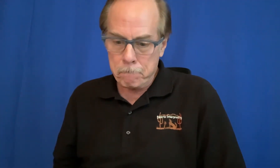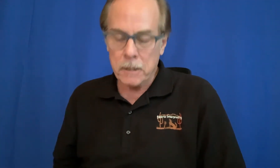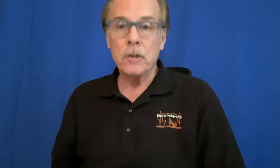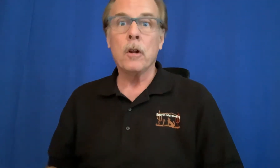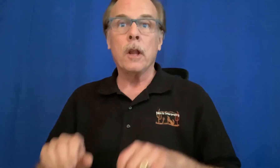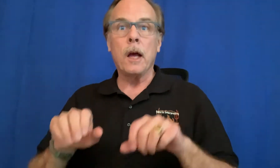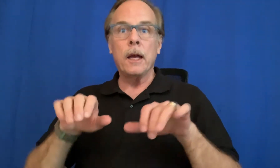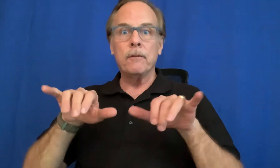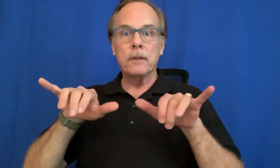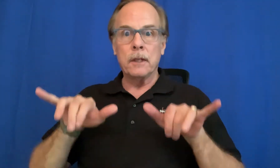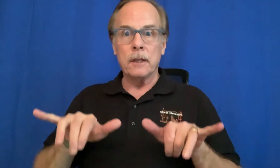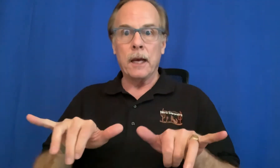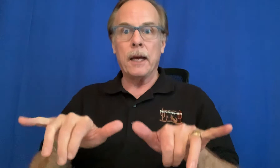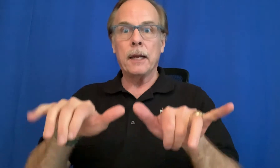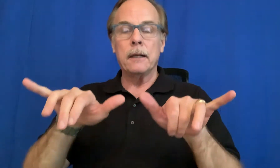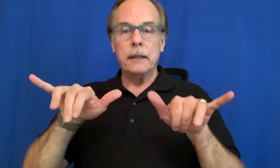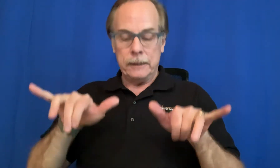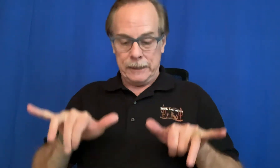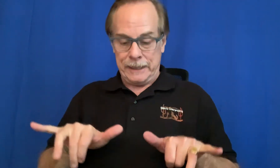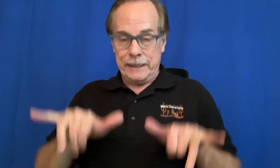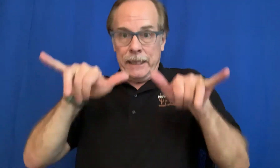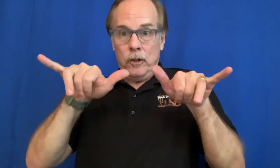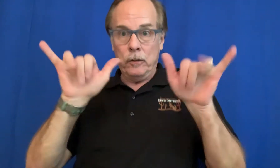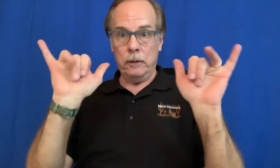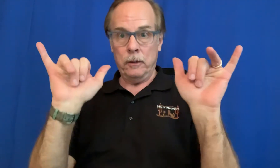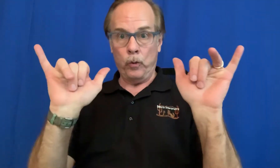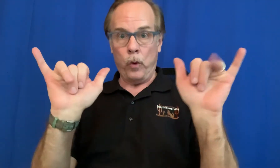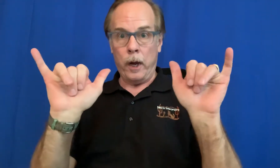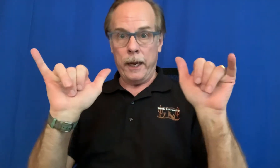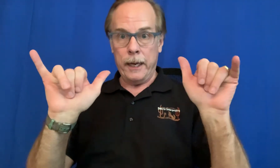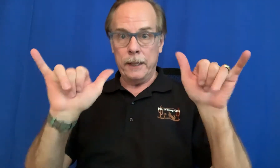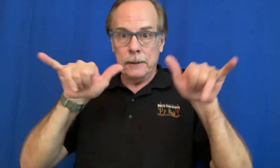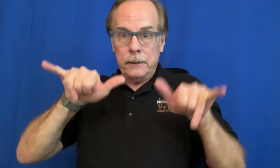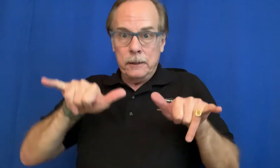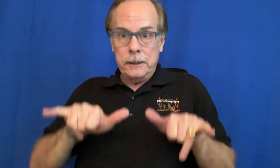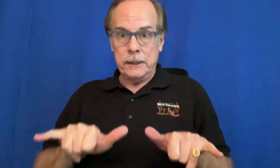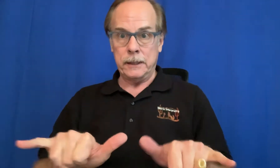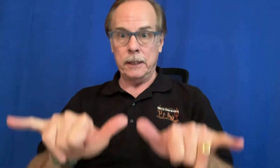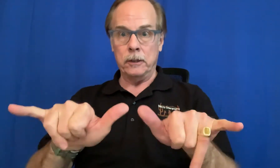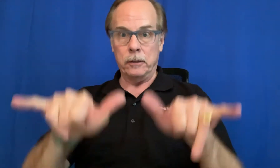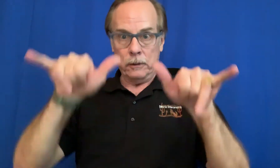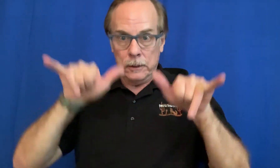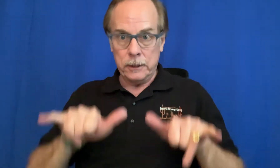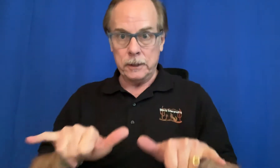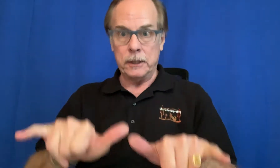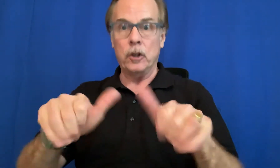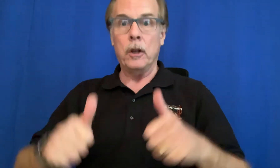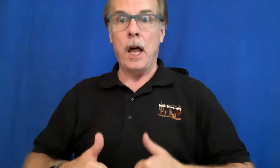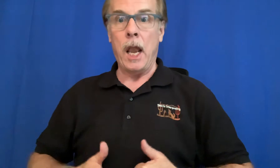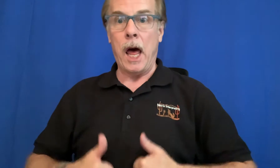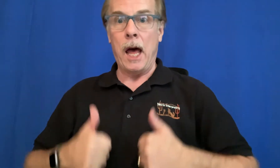Still alive, did that. Still, your Y hands, still